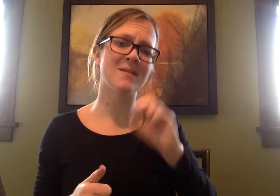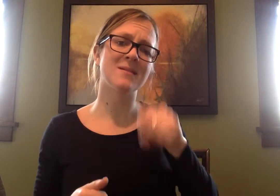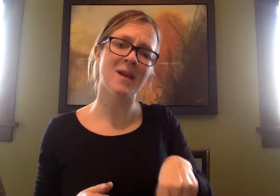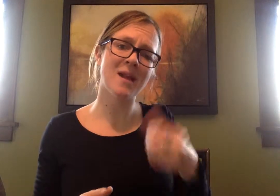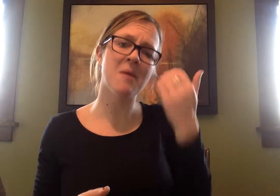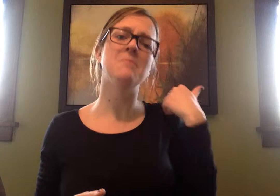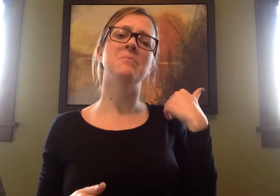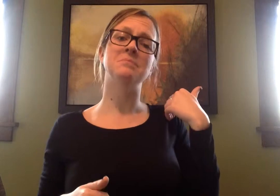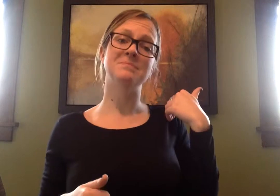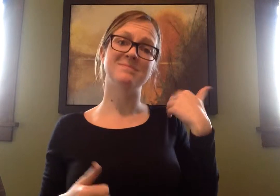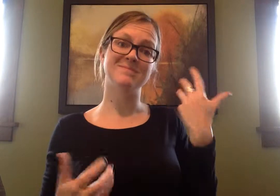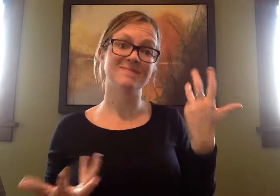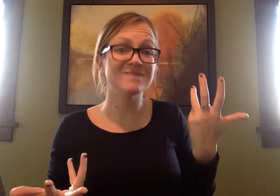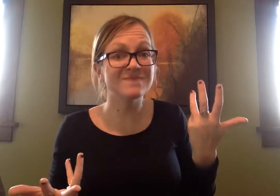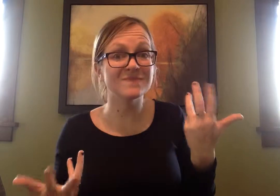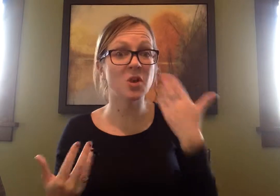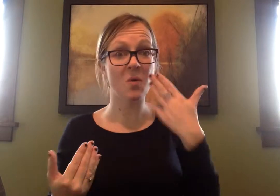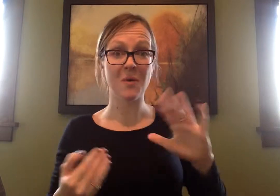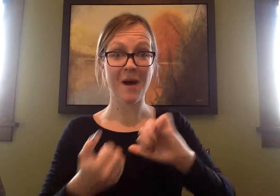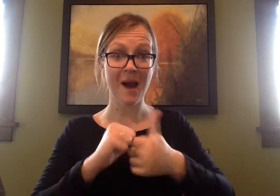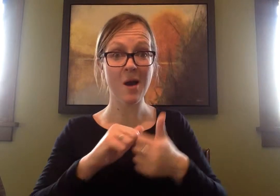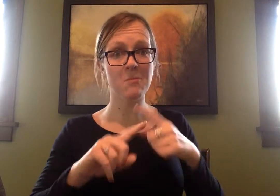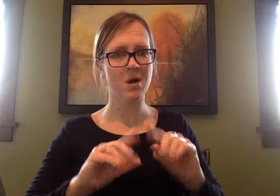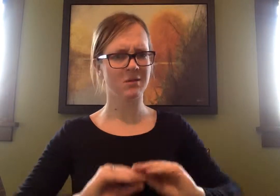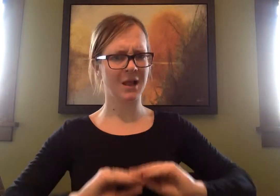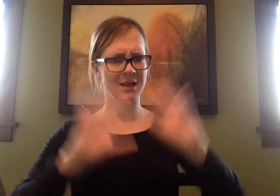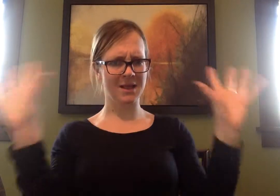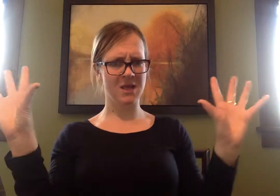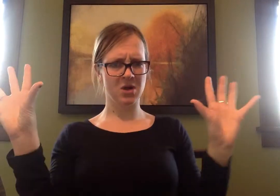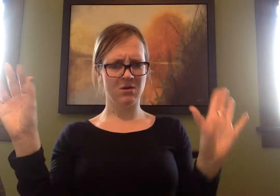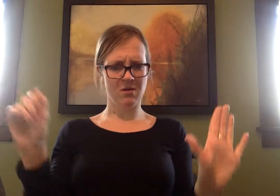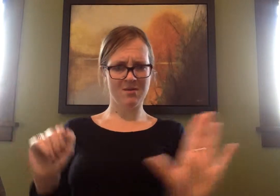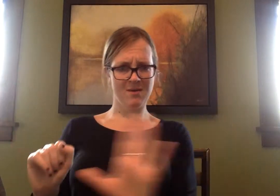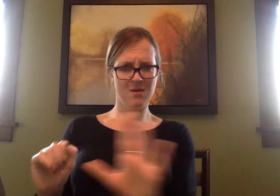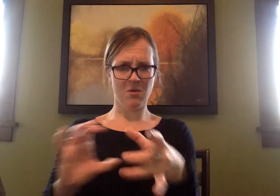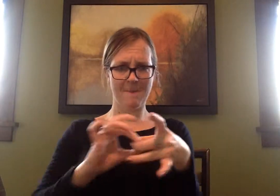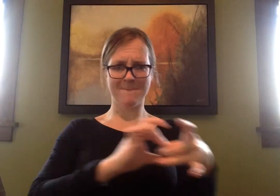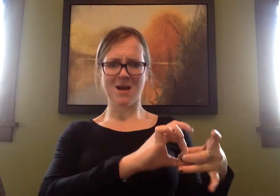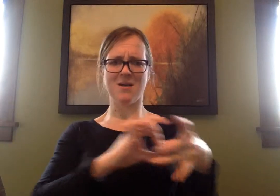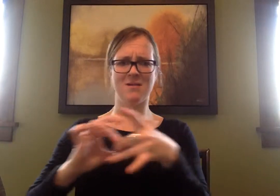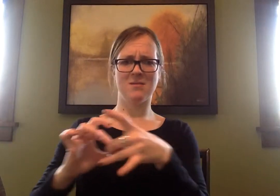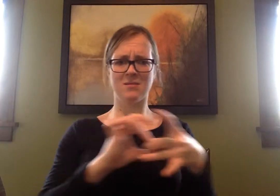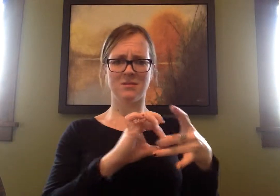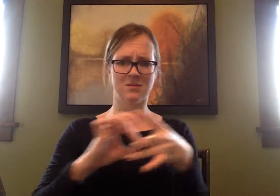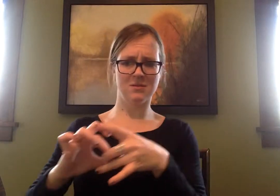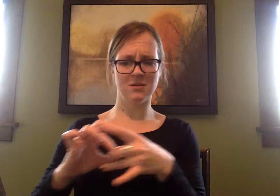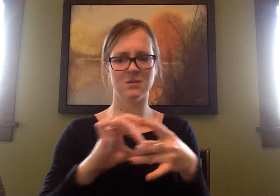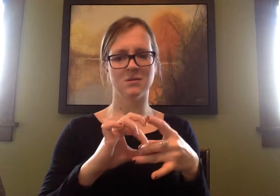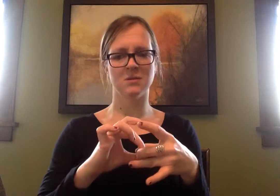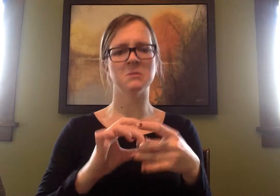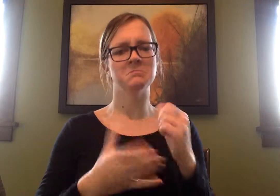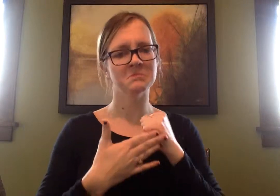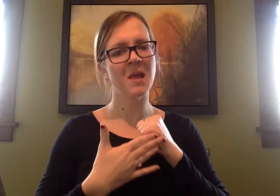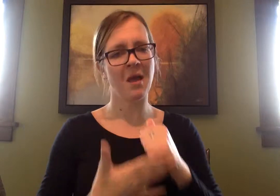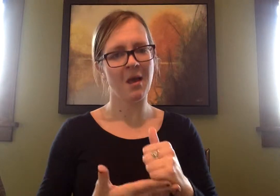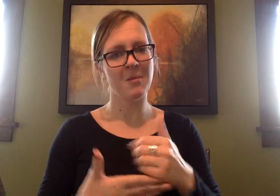know, but it was clear that the bond between Owen and Mzee was helping the baby hippo